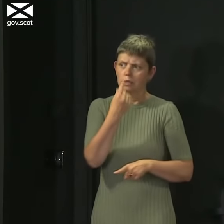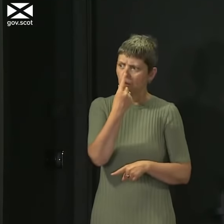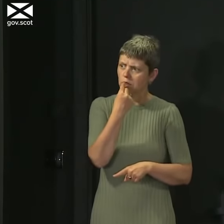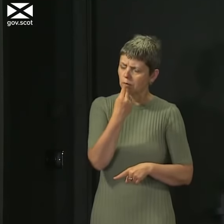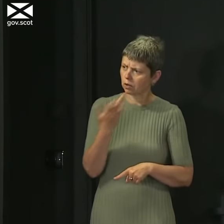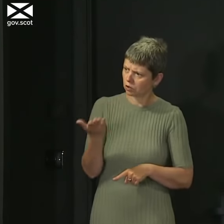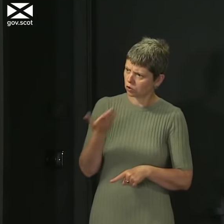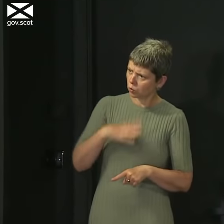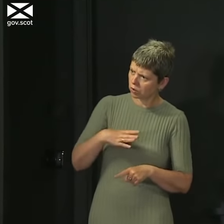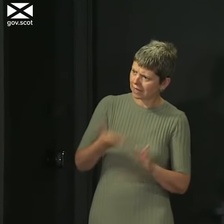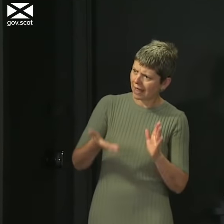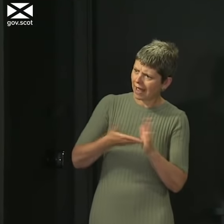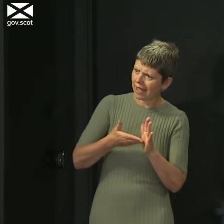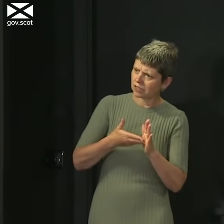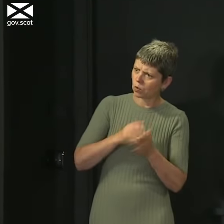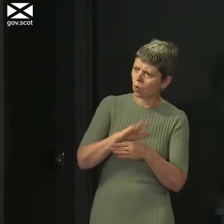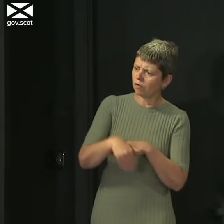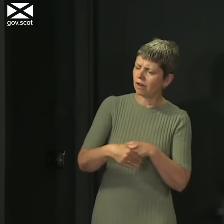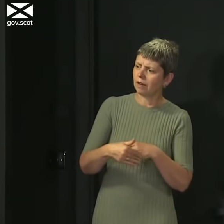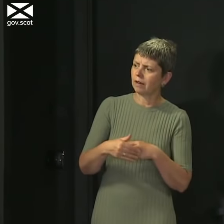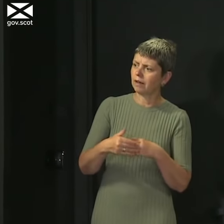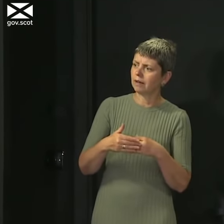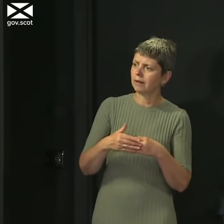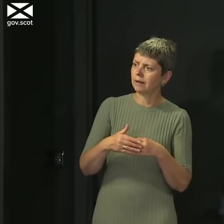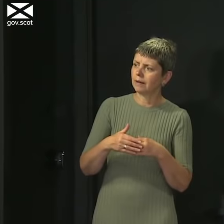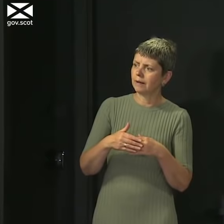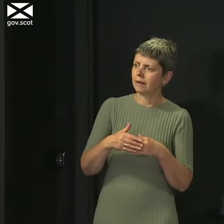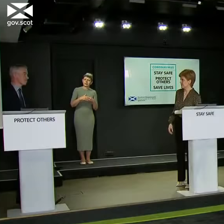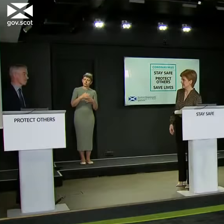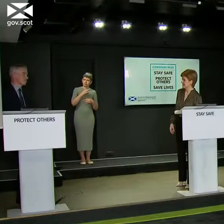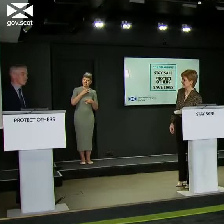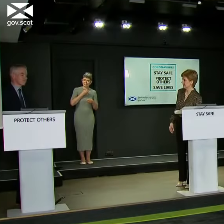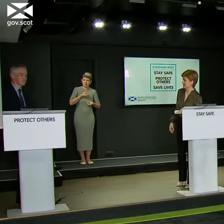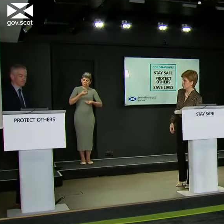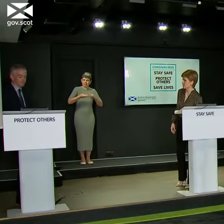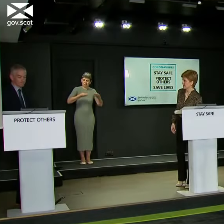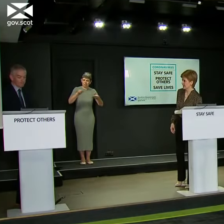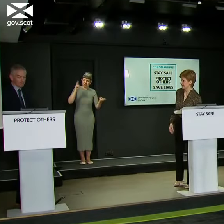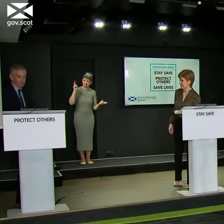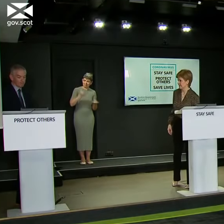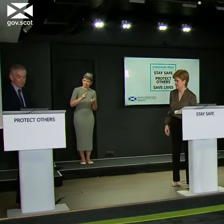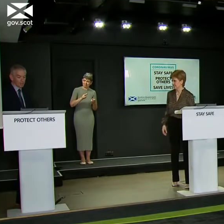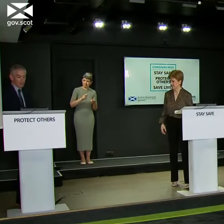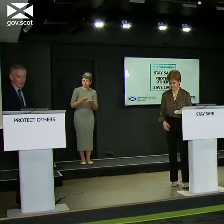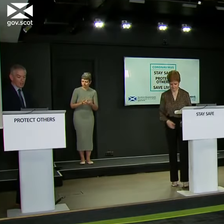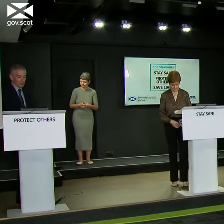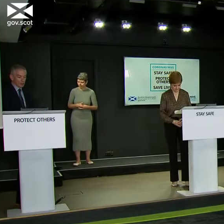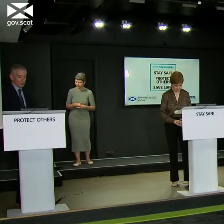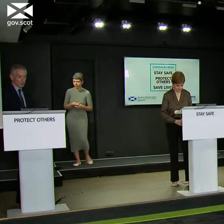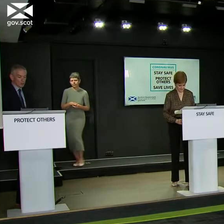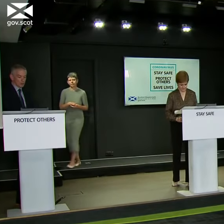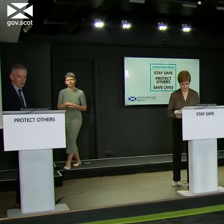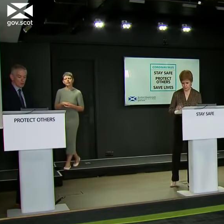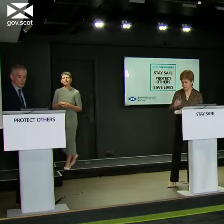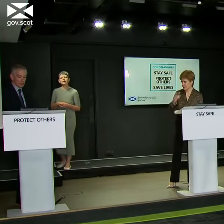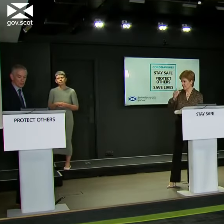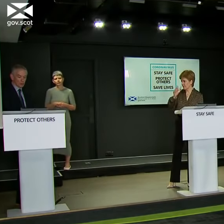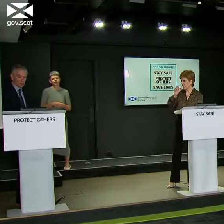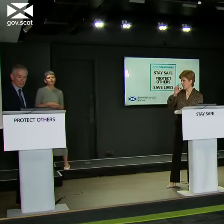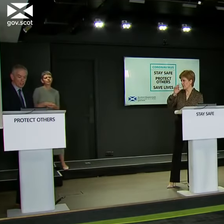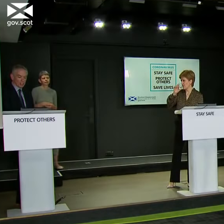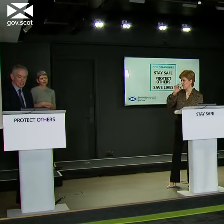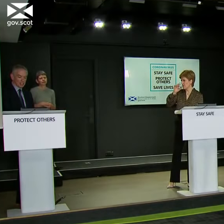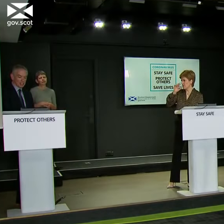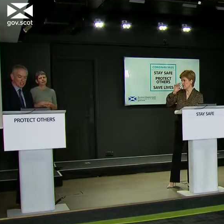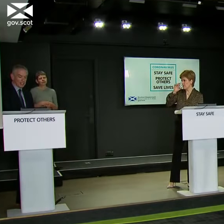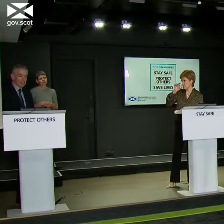something just about the importance of of minimising these risks of transmission, particularly in hospitality? So the first thing